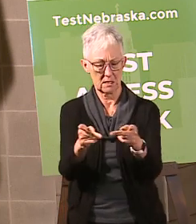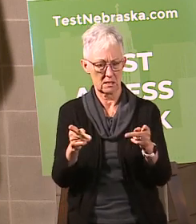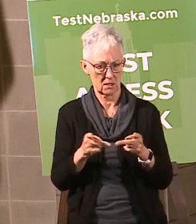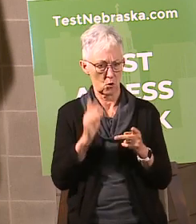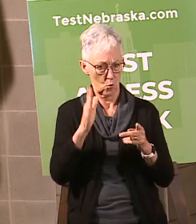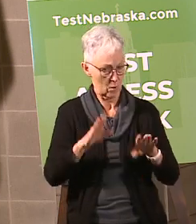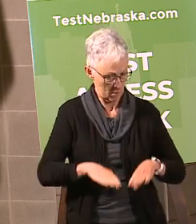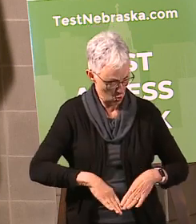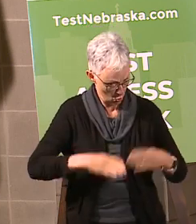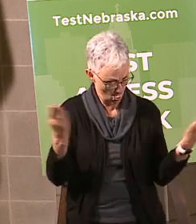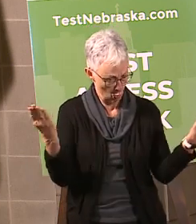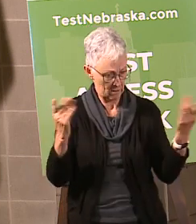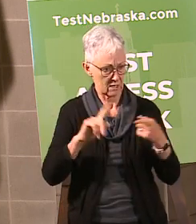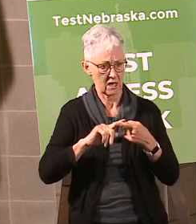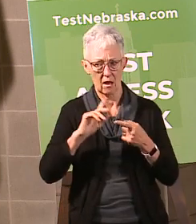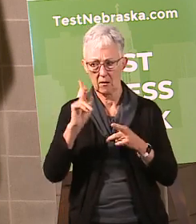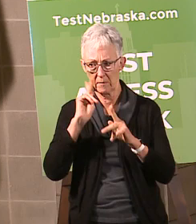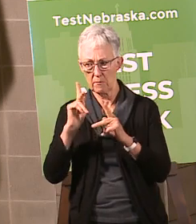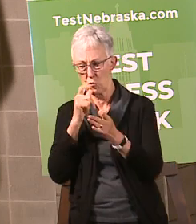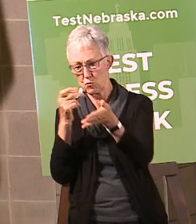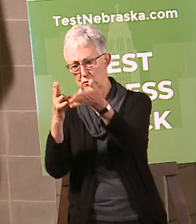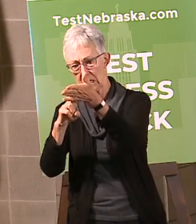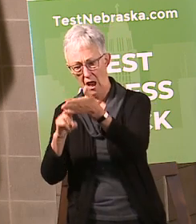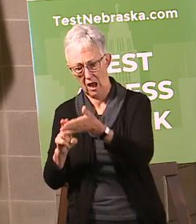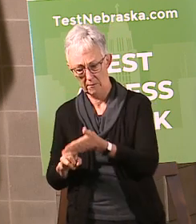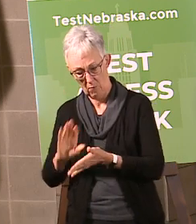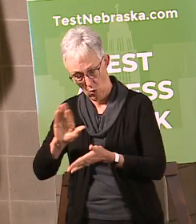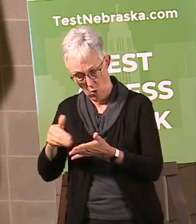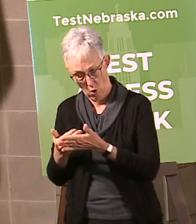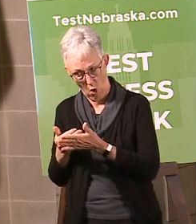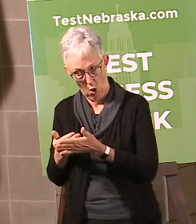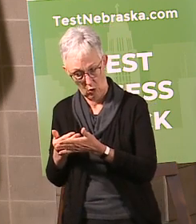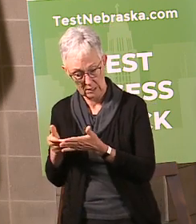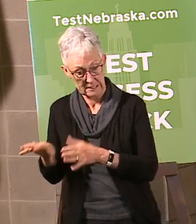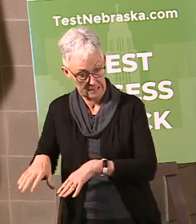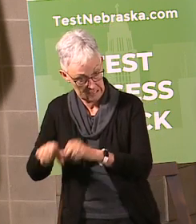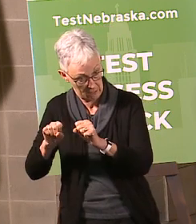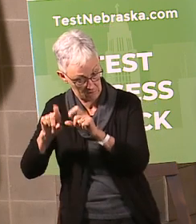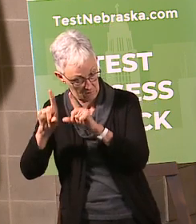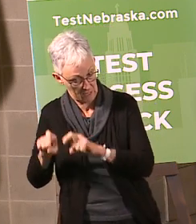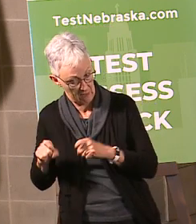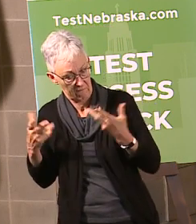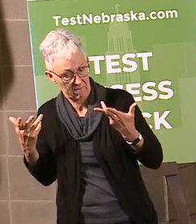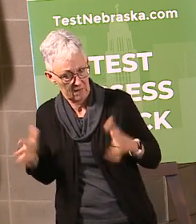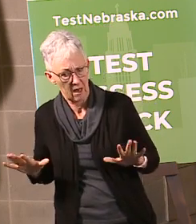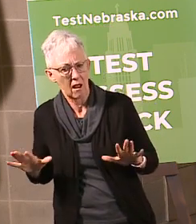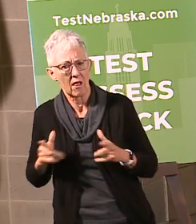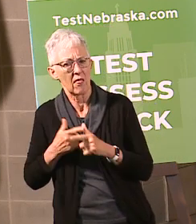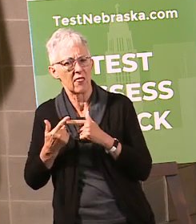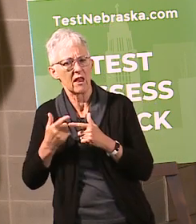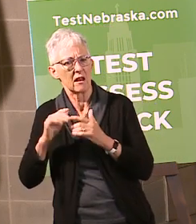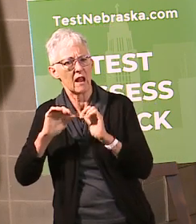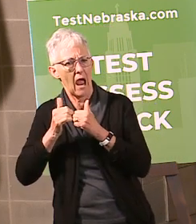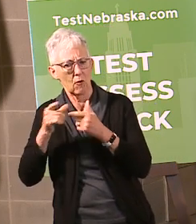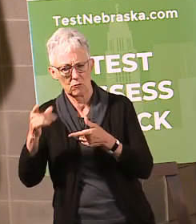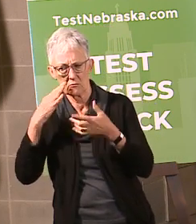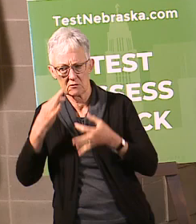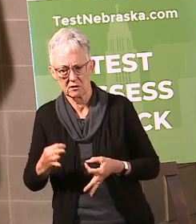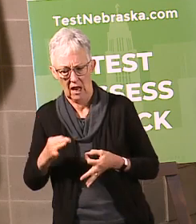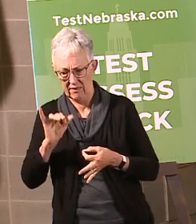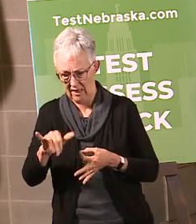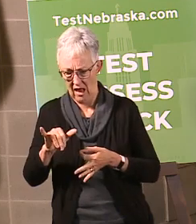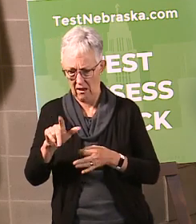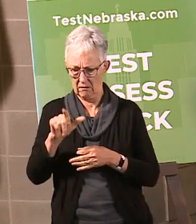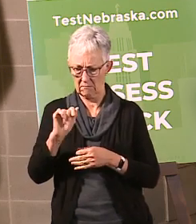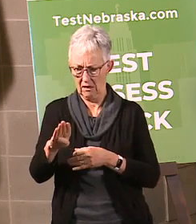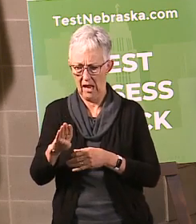community until all the signups in that community have been tested? If not, what will be the criteria for moving the station in another city? If I understand the governor correctly, the goal is to have